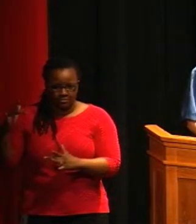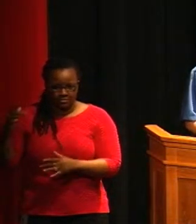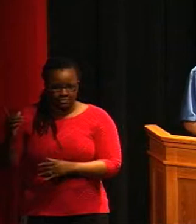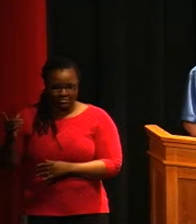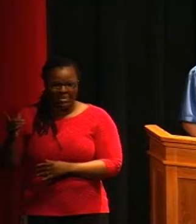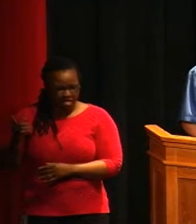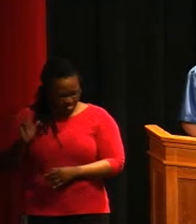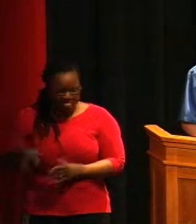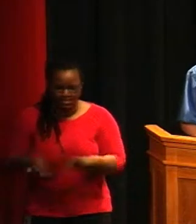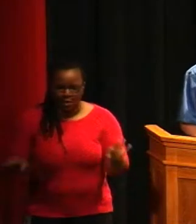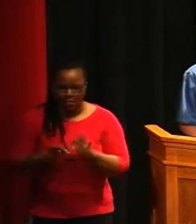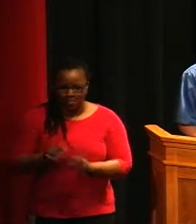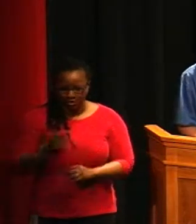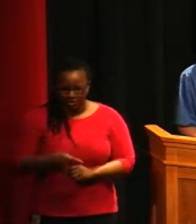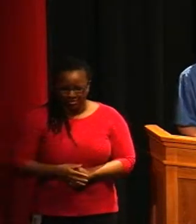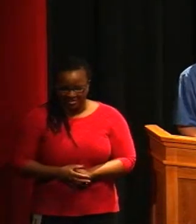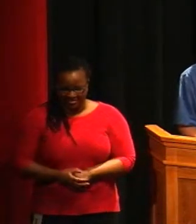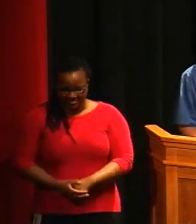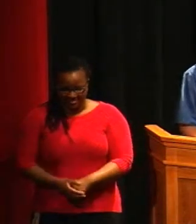That's how important she is.